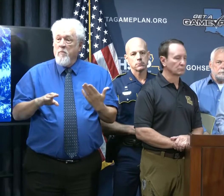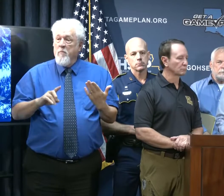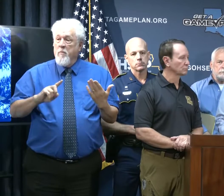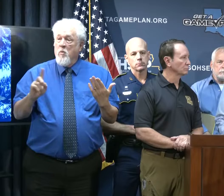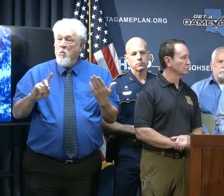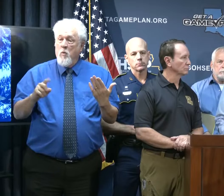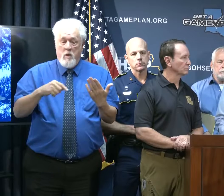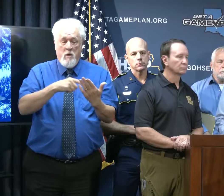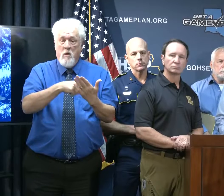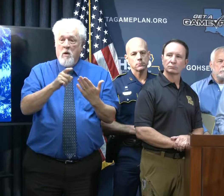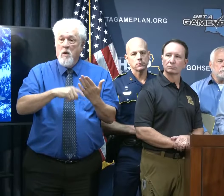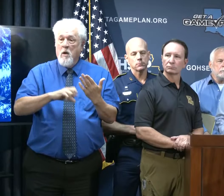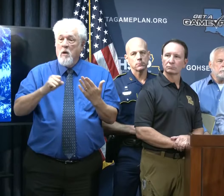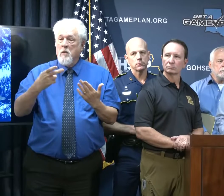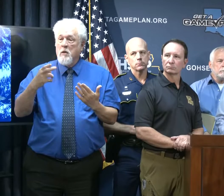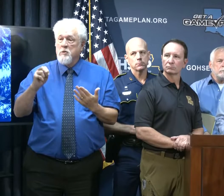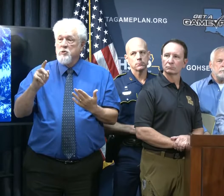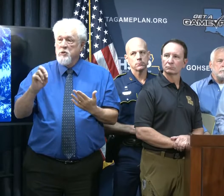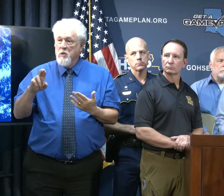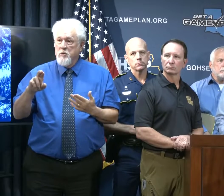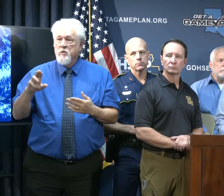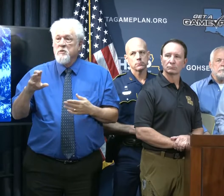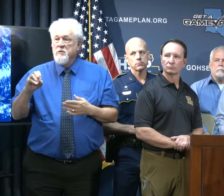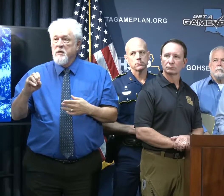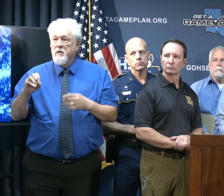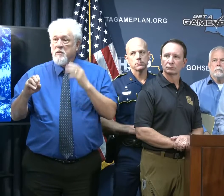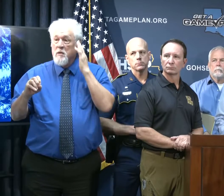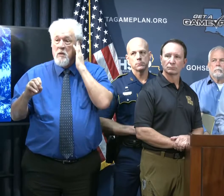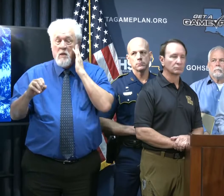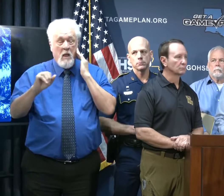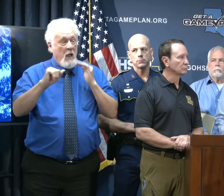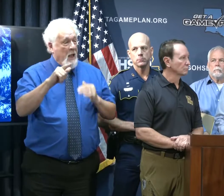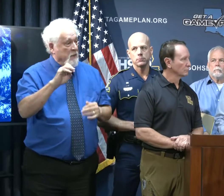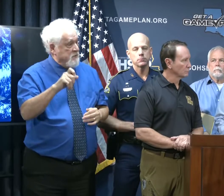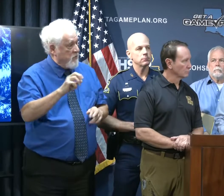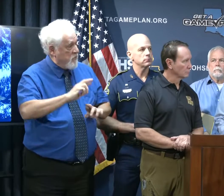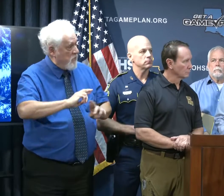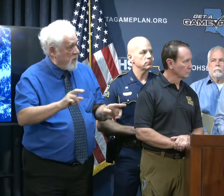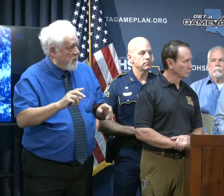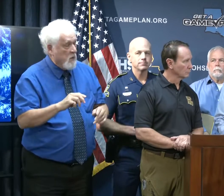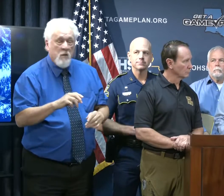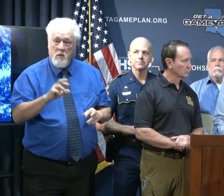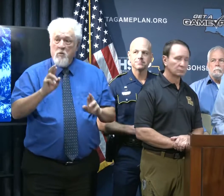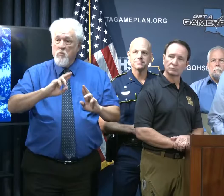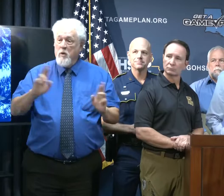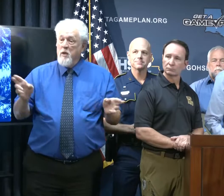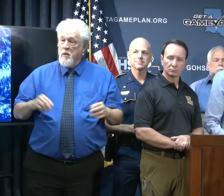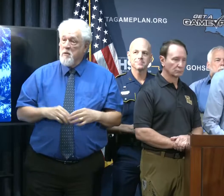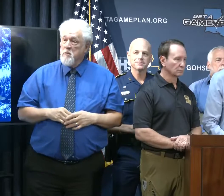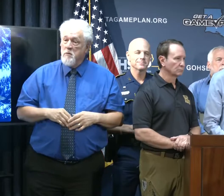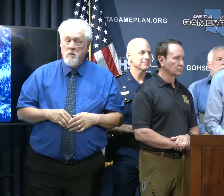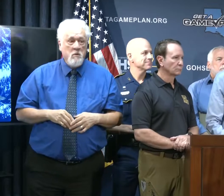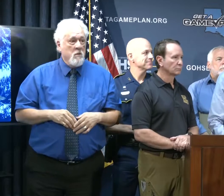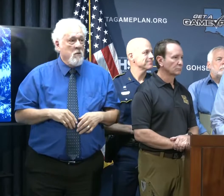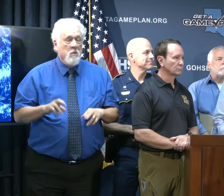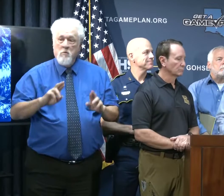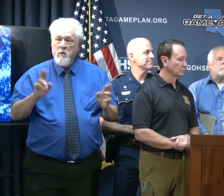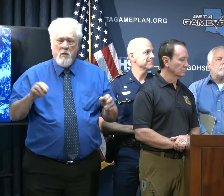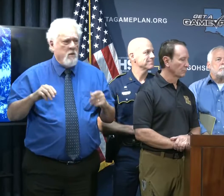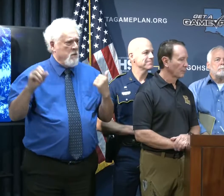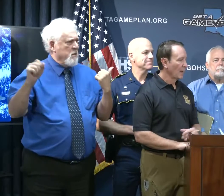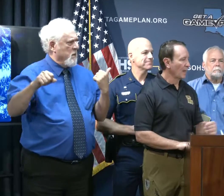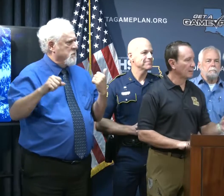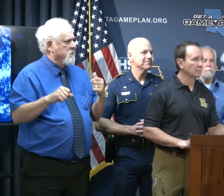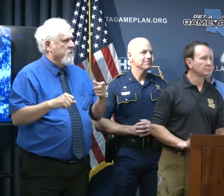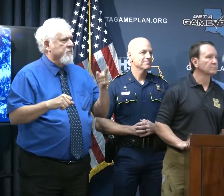these shelters are and when they're going to be functional. Is that shelter in Alexandria ready to go? It's ready. Okay. Yes, It's ready. Absolutely. Yes,